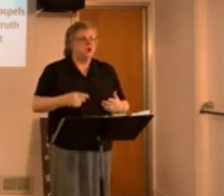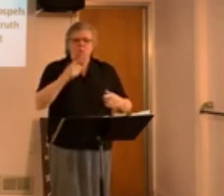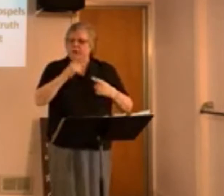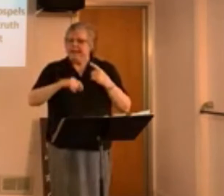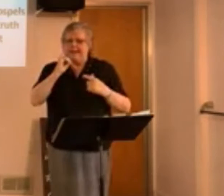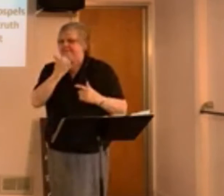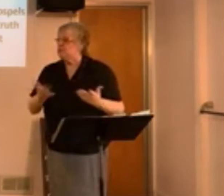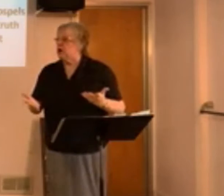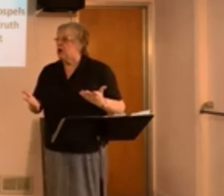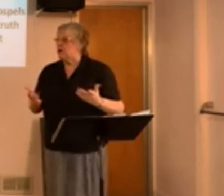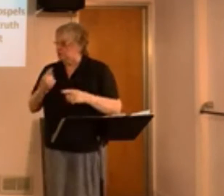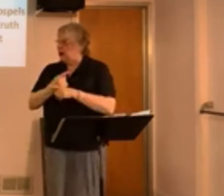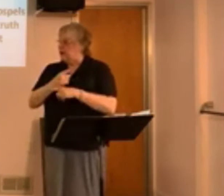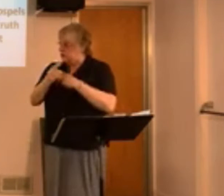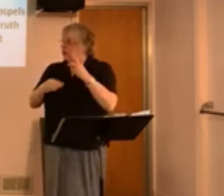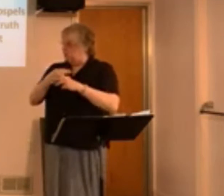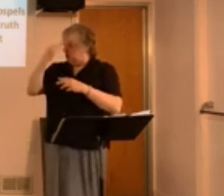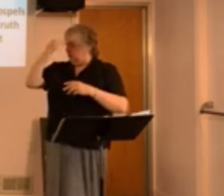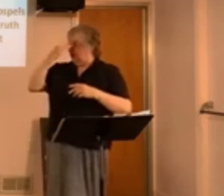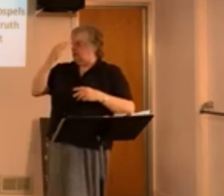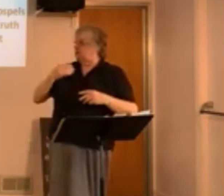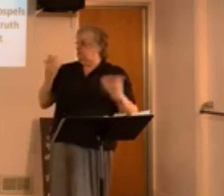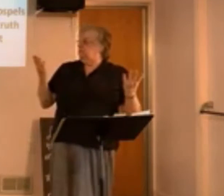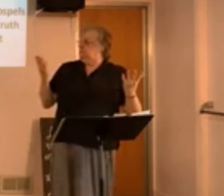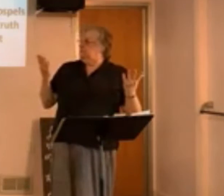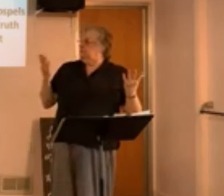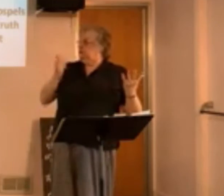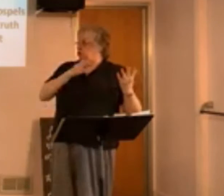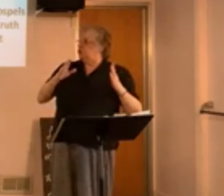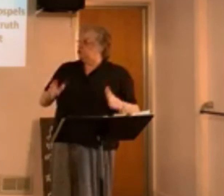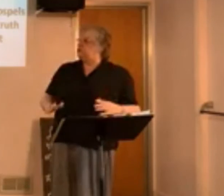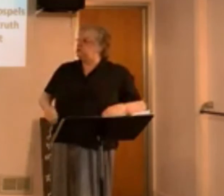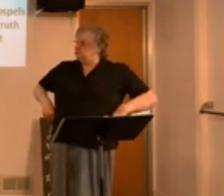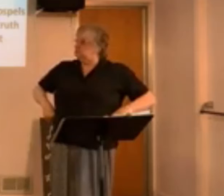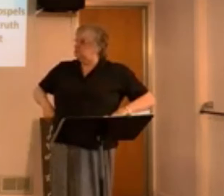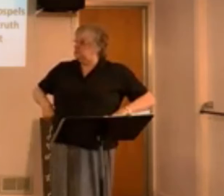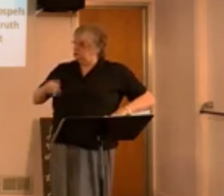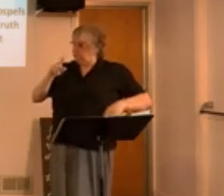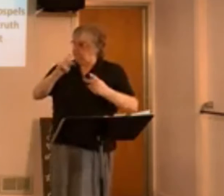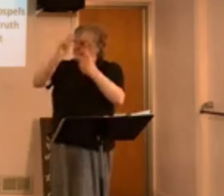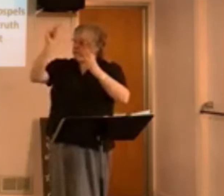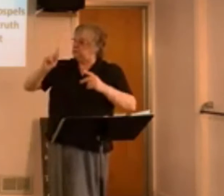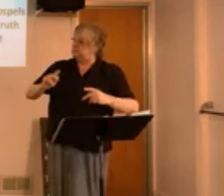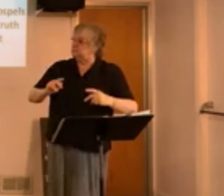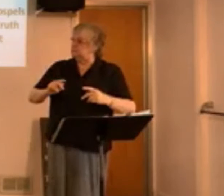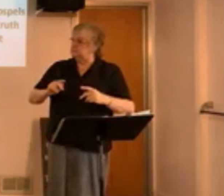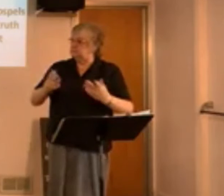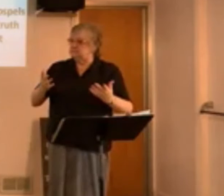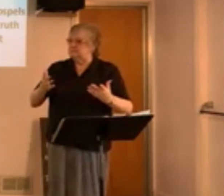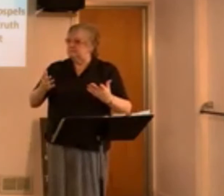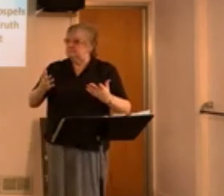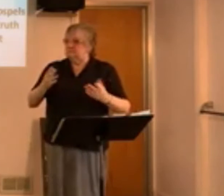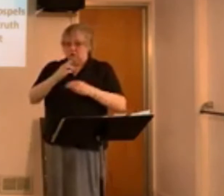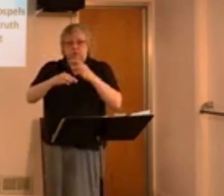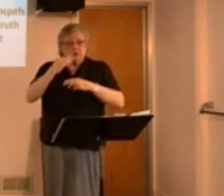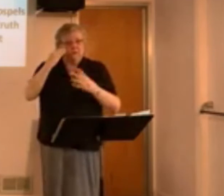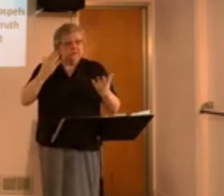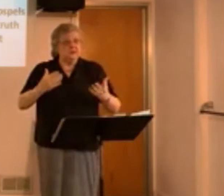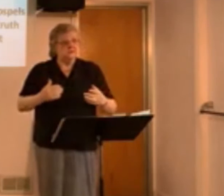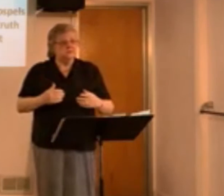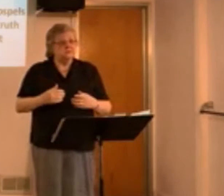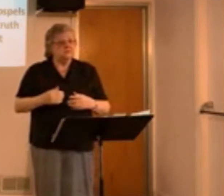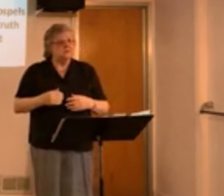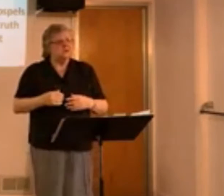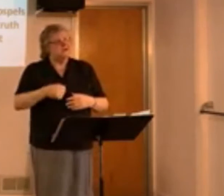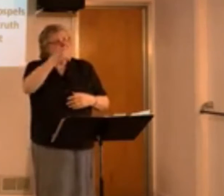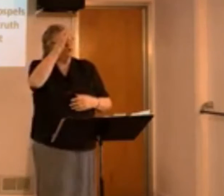mistakes. Am I right? Are you with me? Yep. Okay. Now, think with me for a moment. God